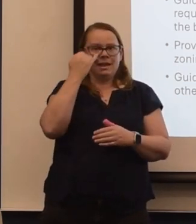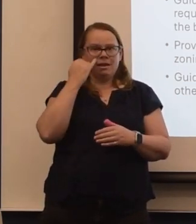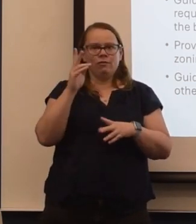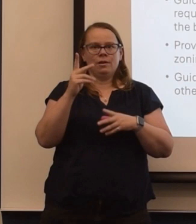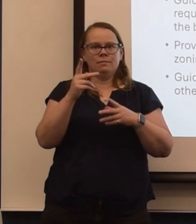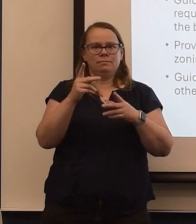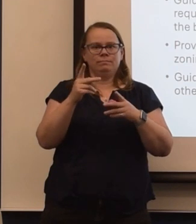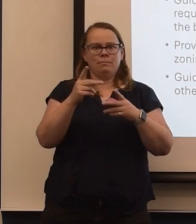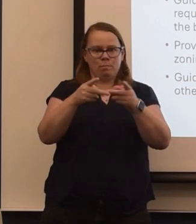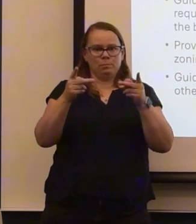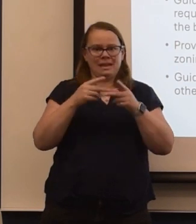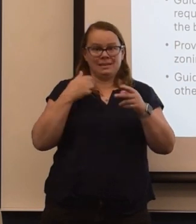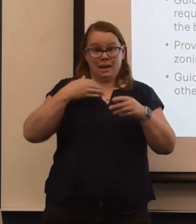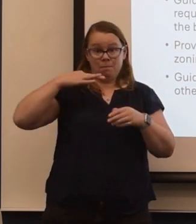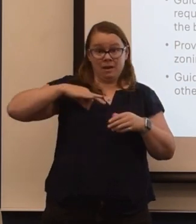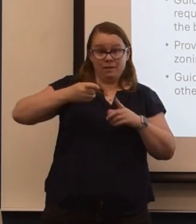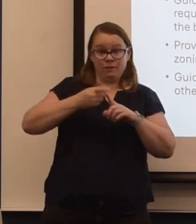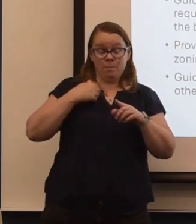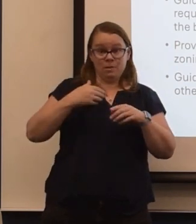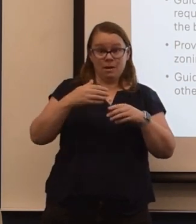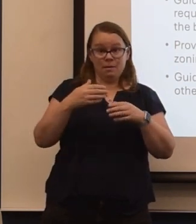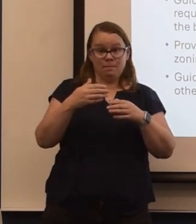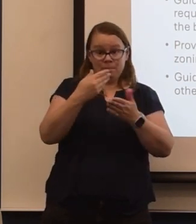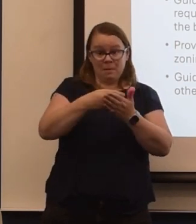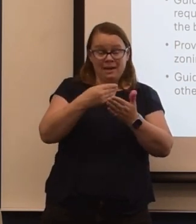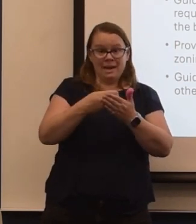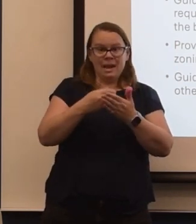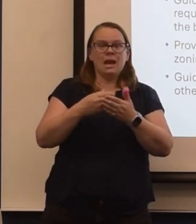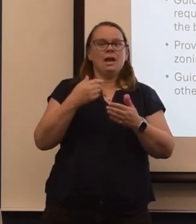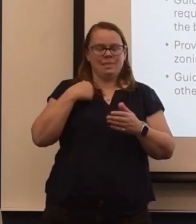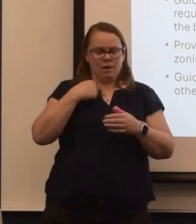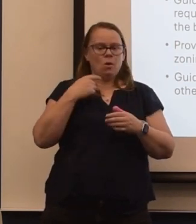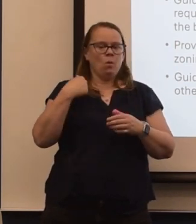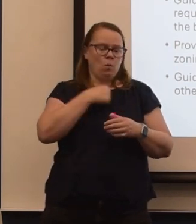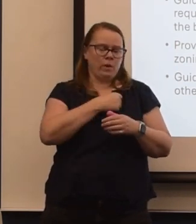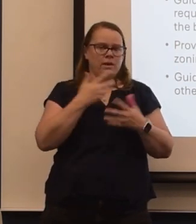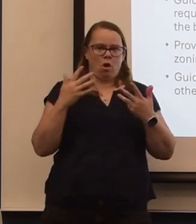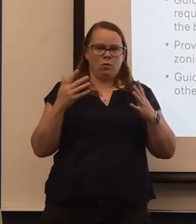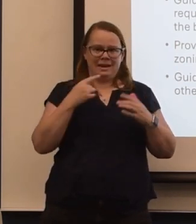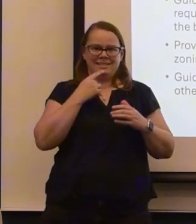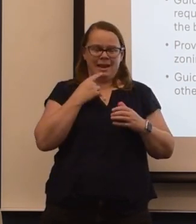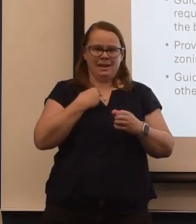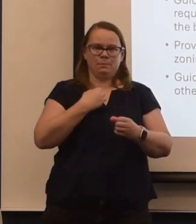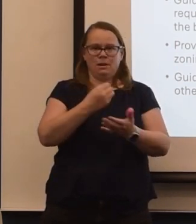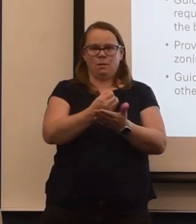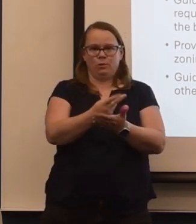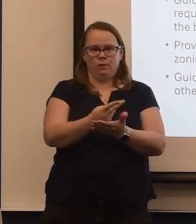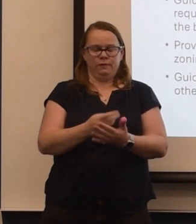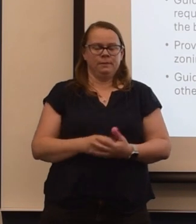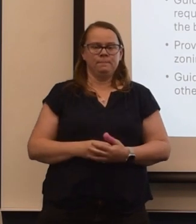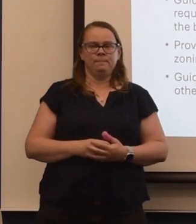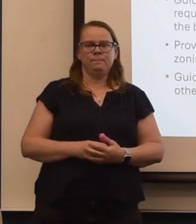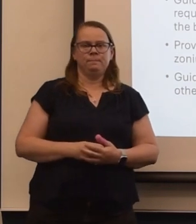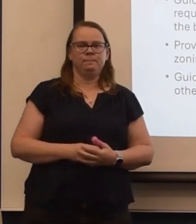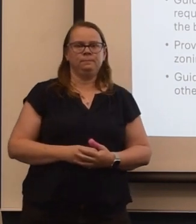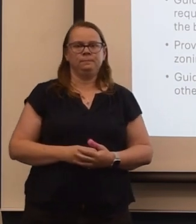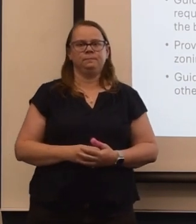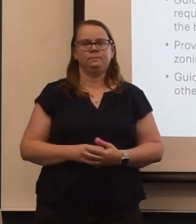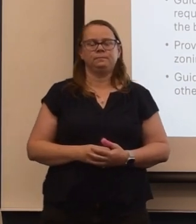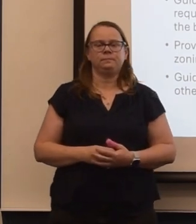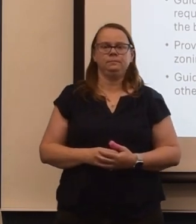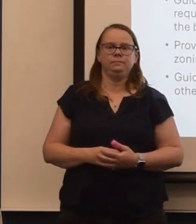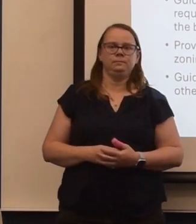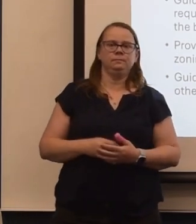point to a project in the plan and say it's already been vetted by the community, and that helps in the process. It does not require create